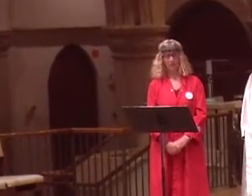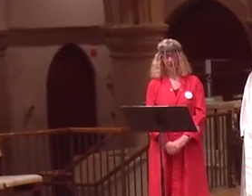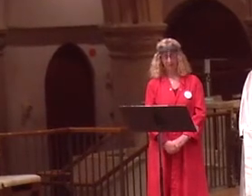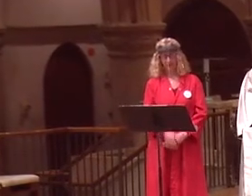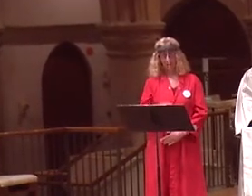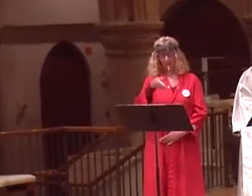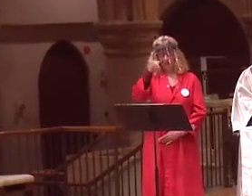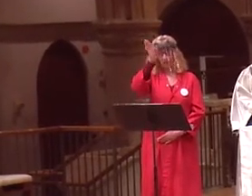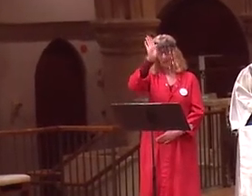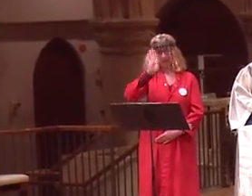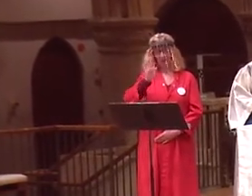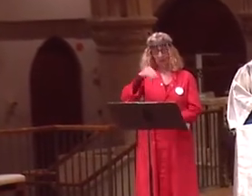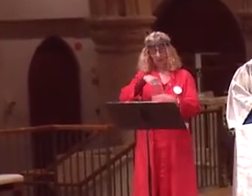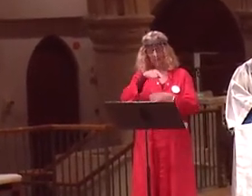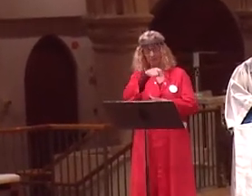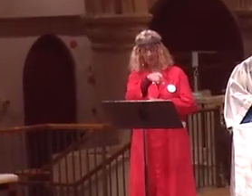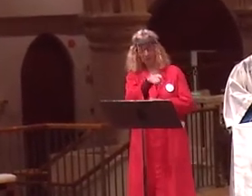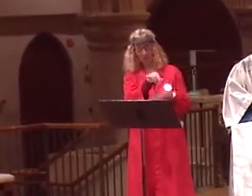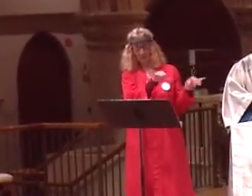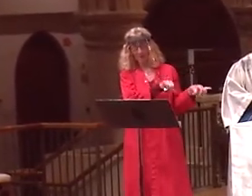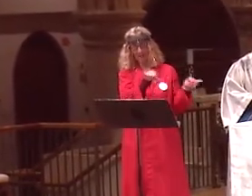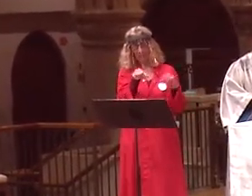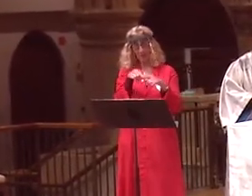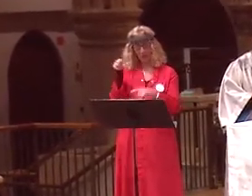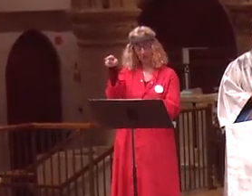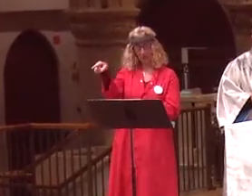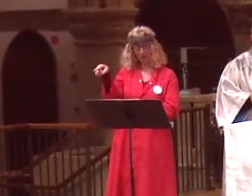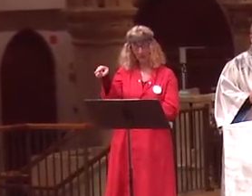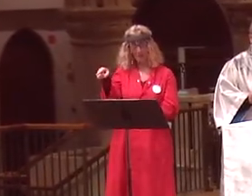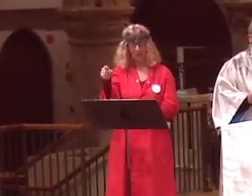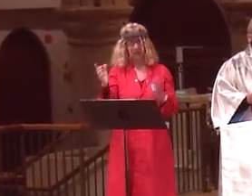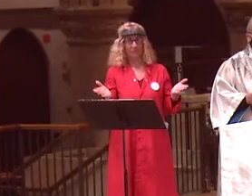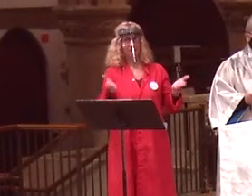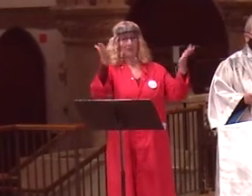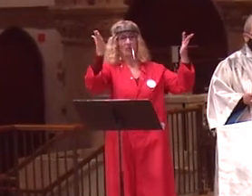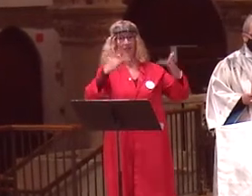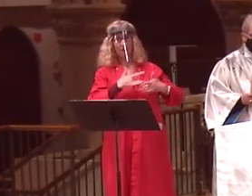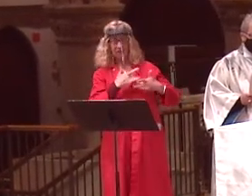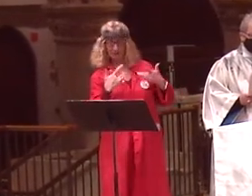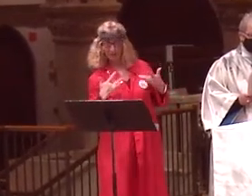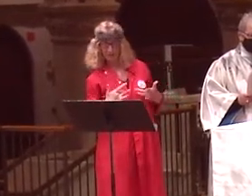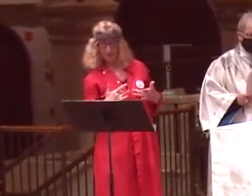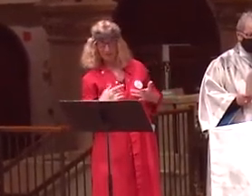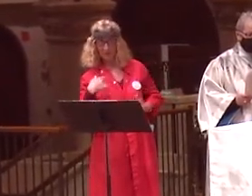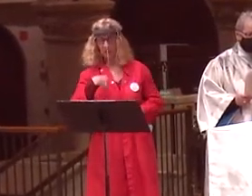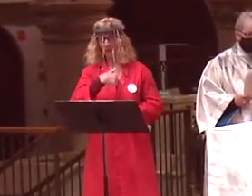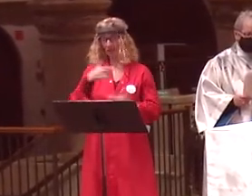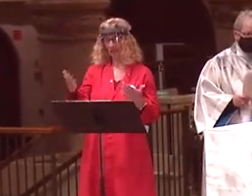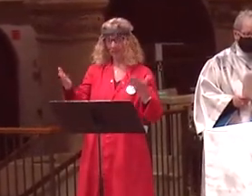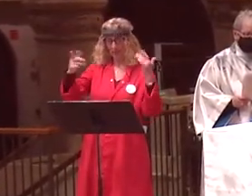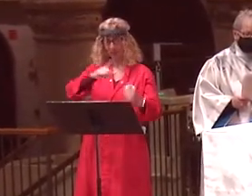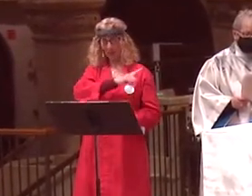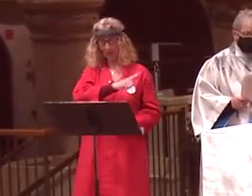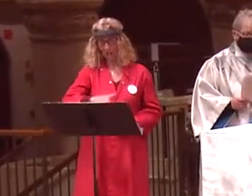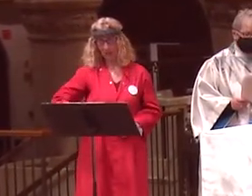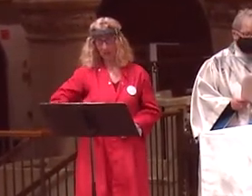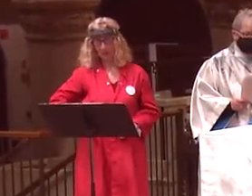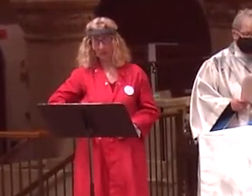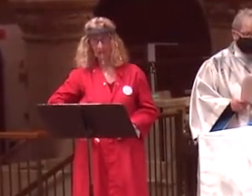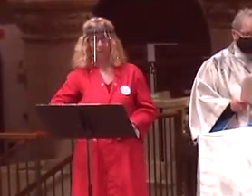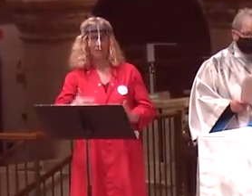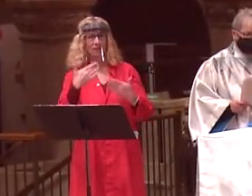Dios habita en ustedes. Y también contigo. Eleven los corazones. Los alabamos al